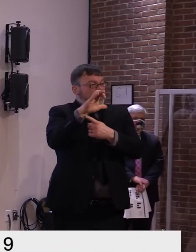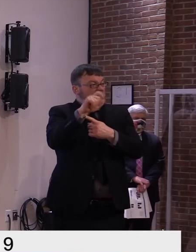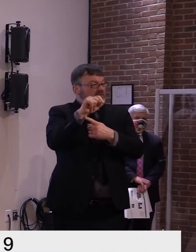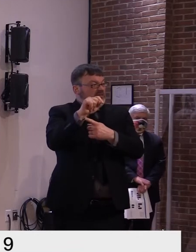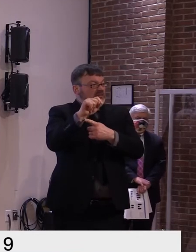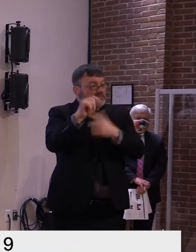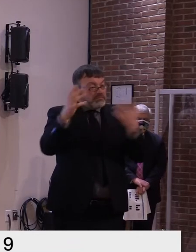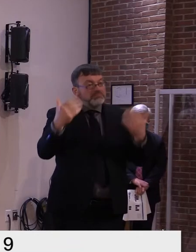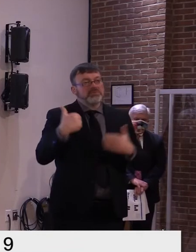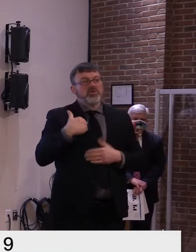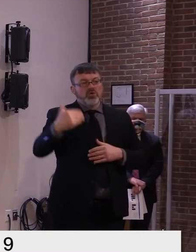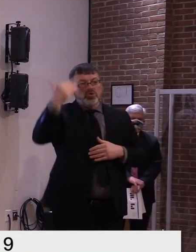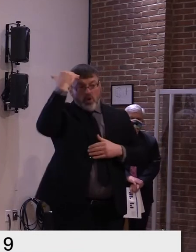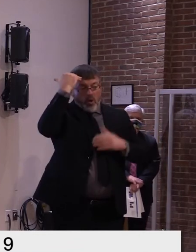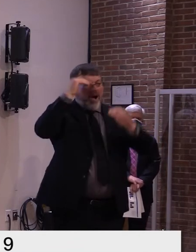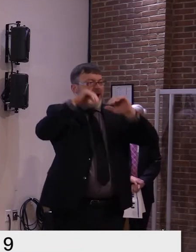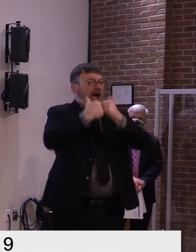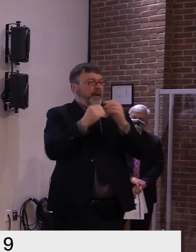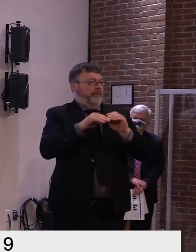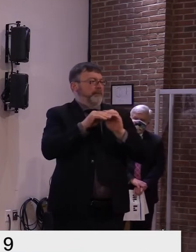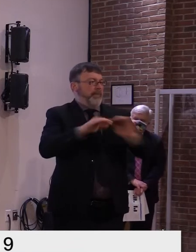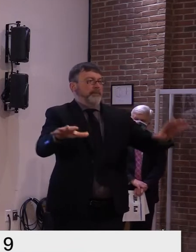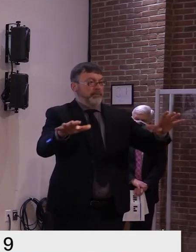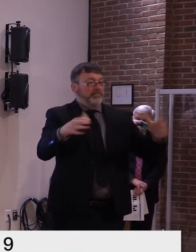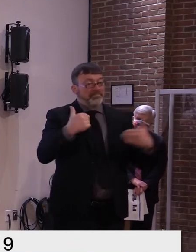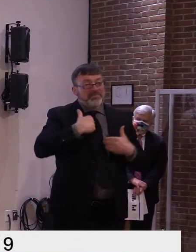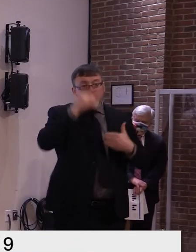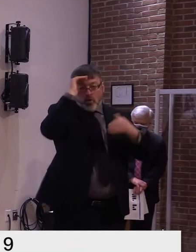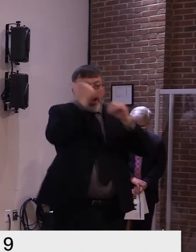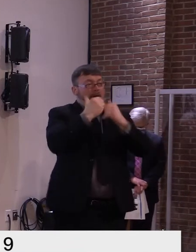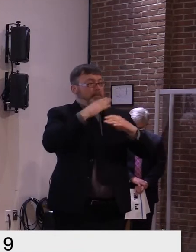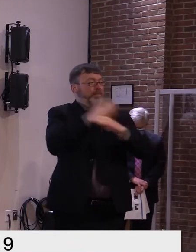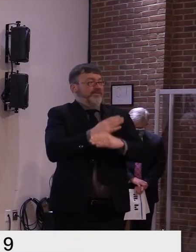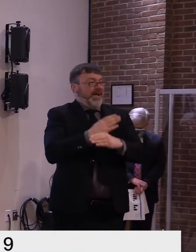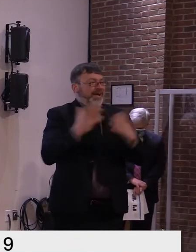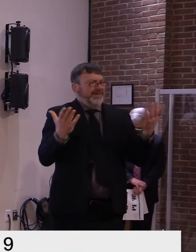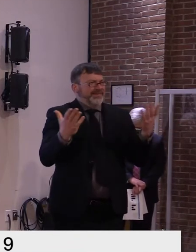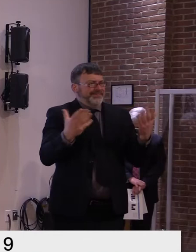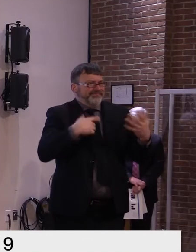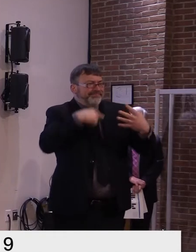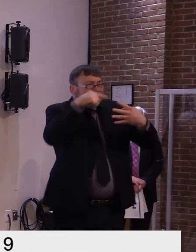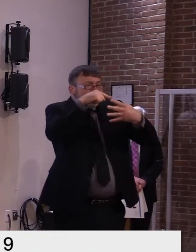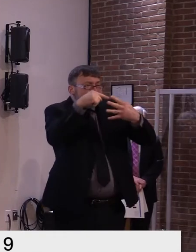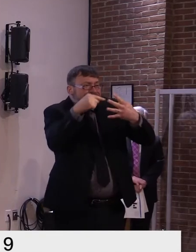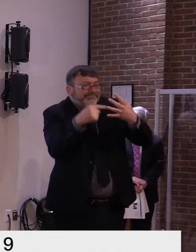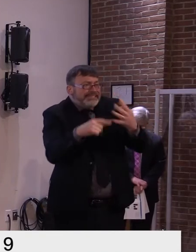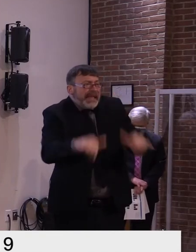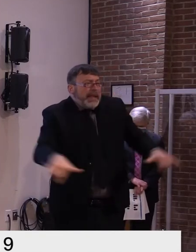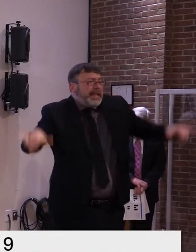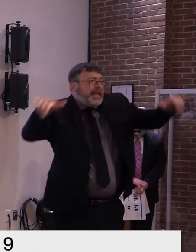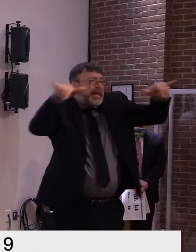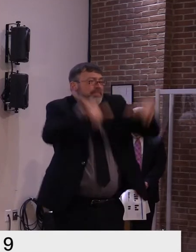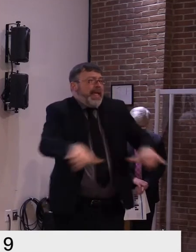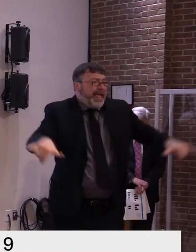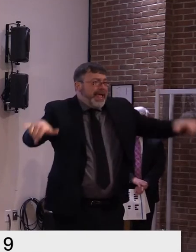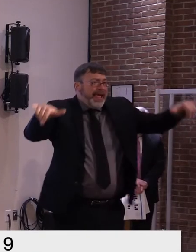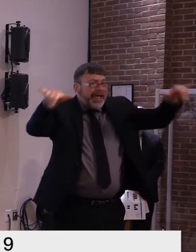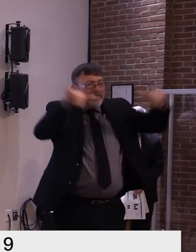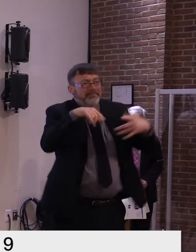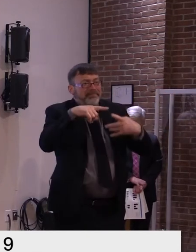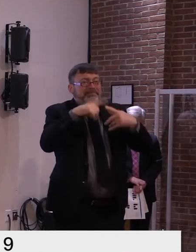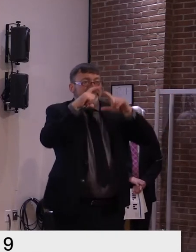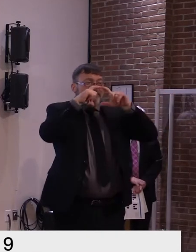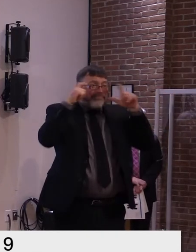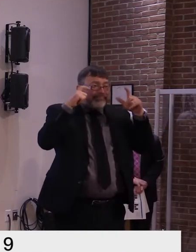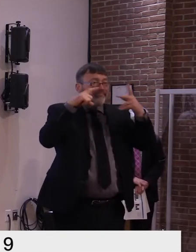and what works against it. And that's what you already know: wearing a mask, keeping 6 foot distance,